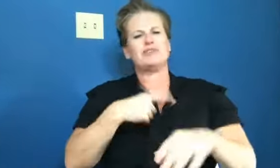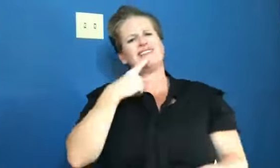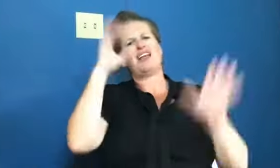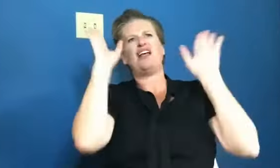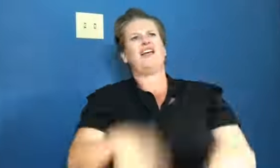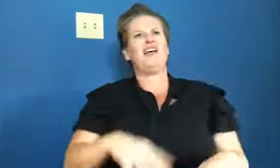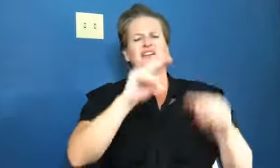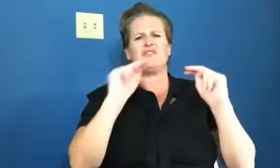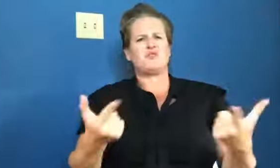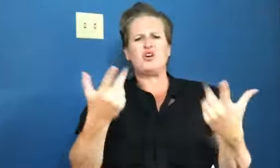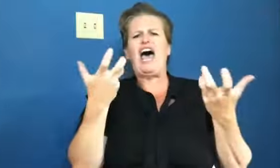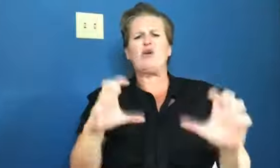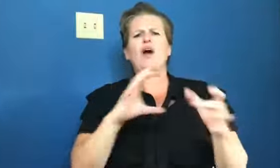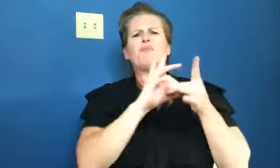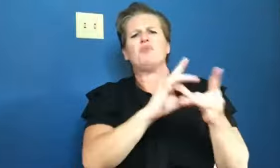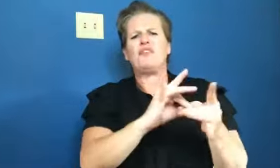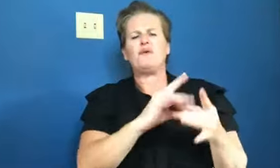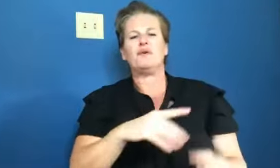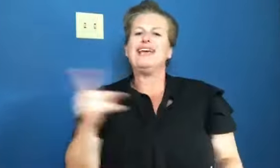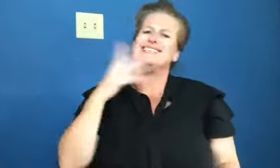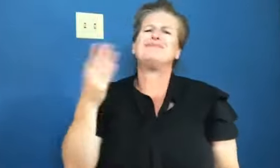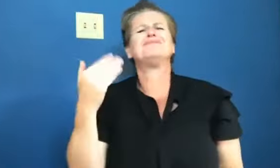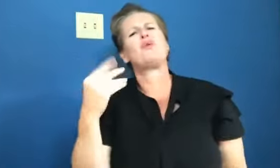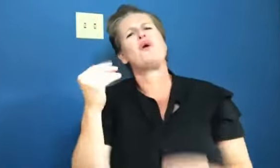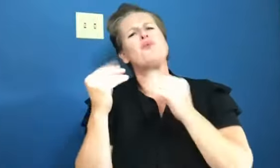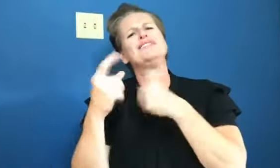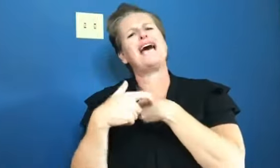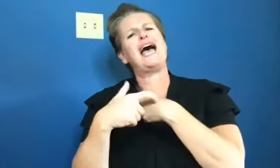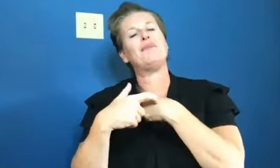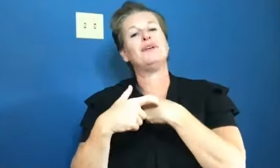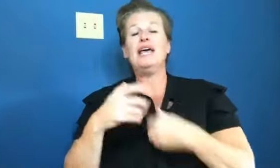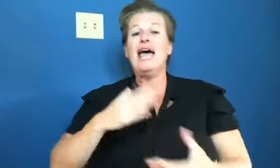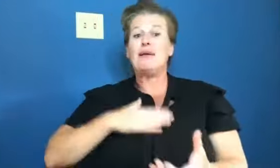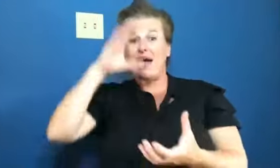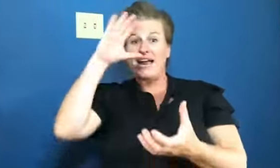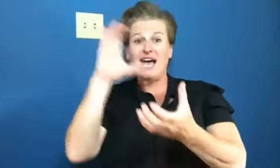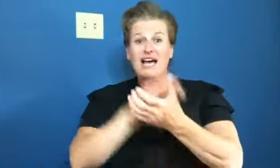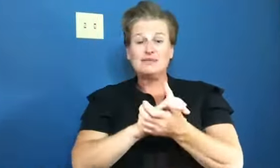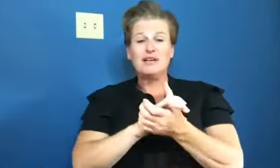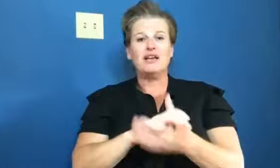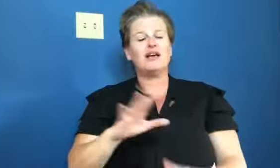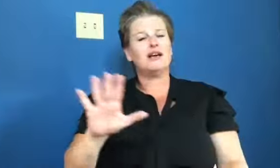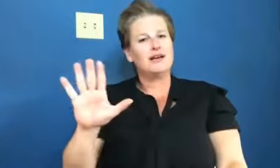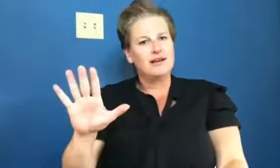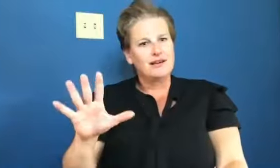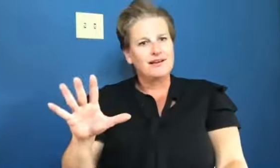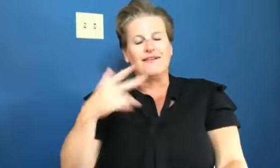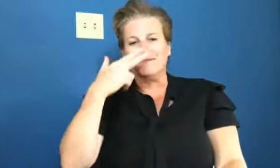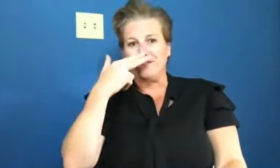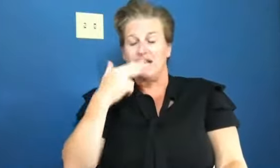And he goes, give me another chance. And so I did. And my husband is absolutely funny. Now, you would think, you know, meet him in the bar. Isn't there a clue that